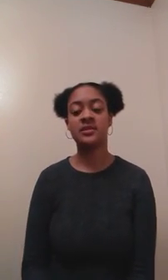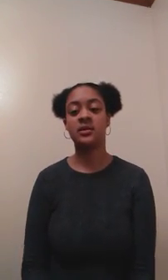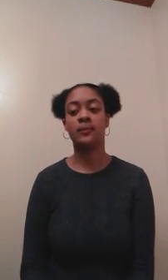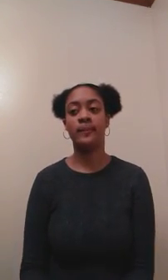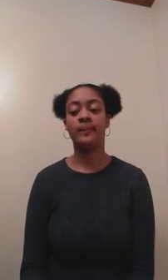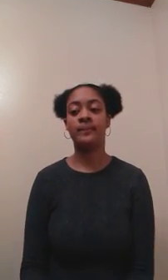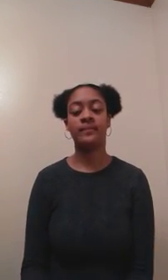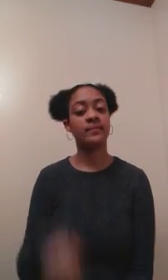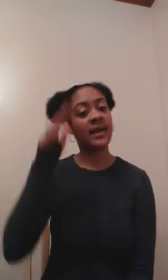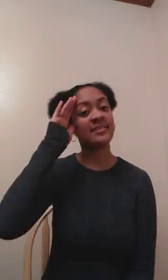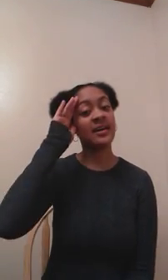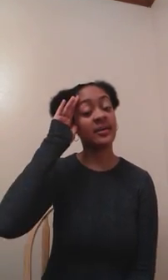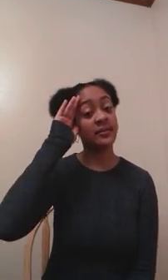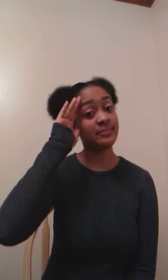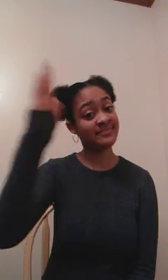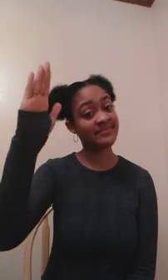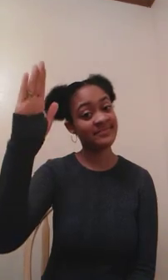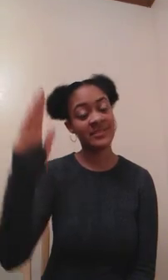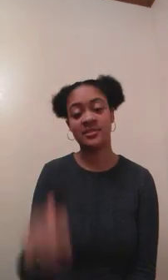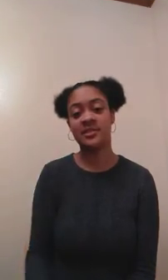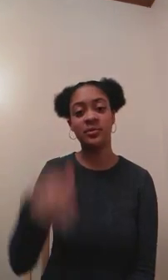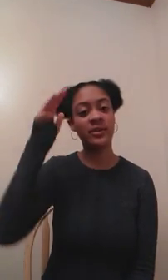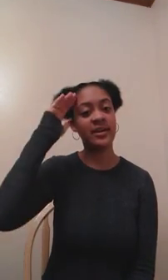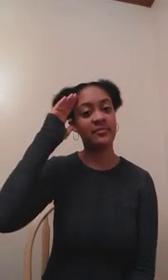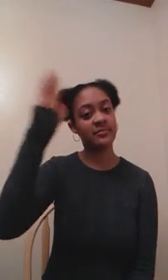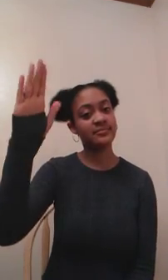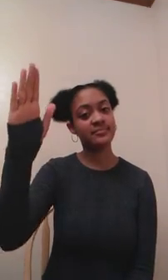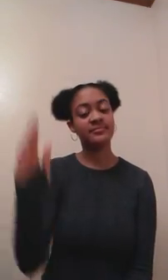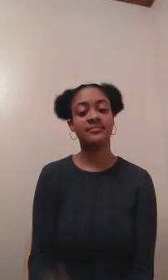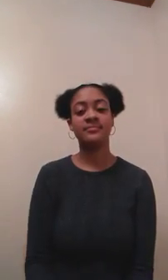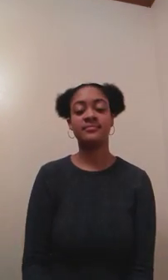So, that's hello. Just a simple wave.